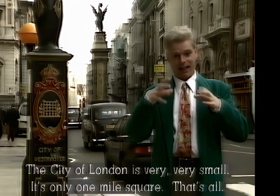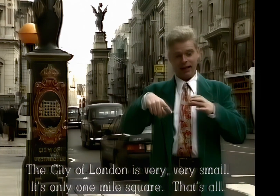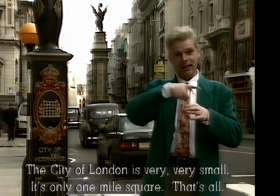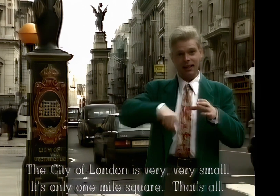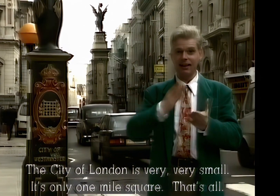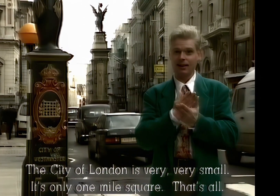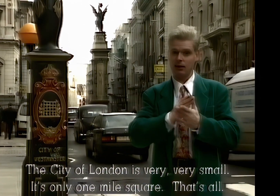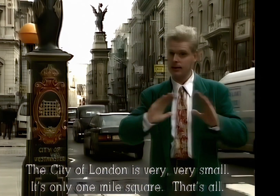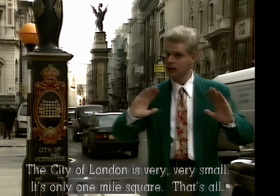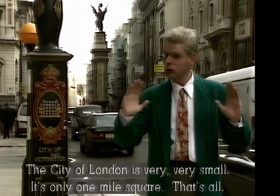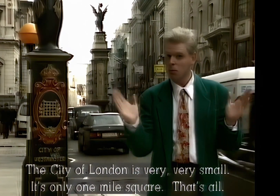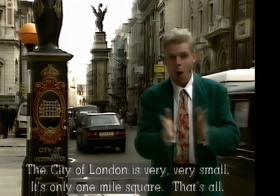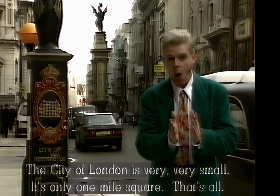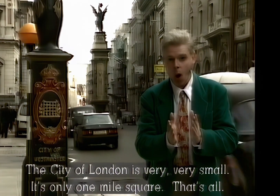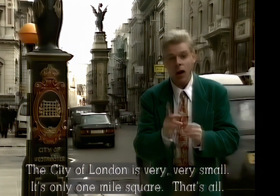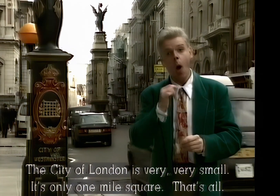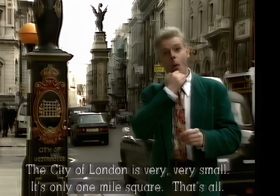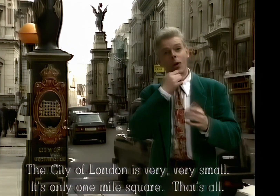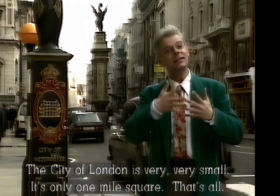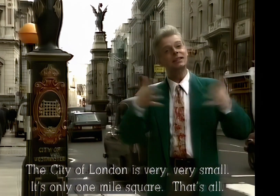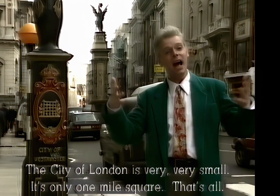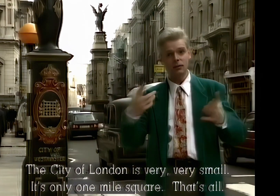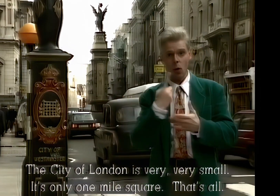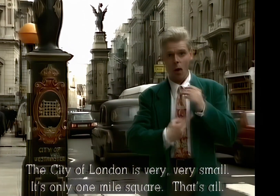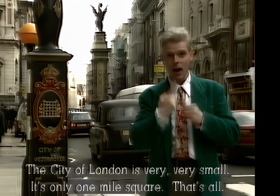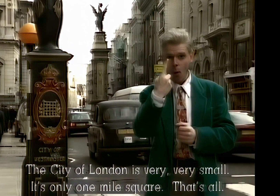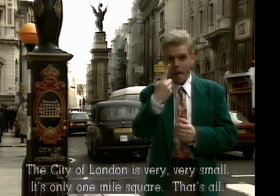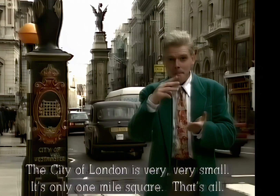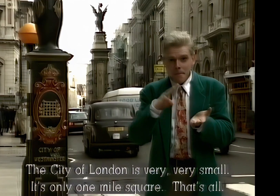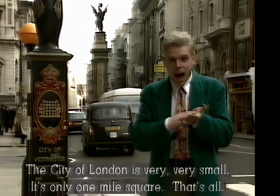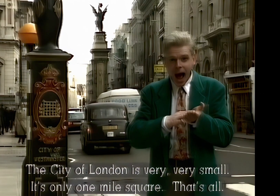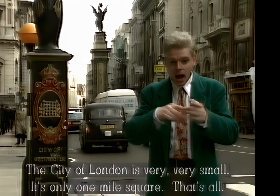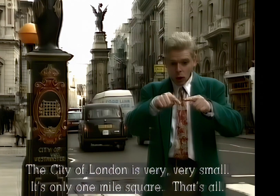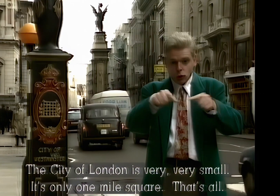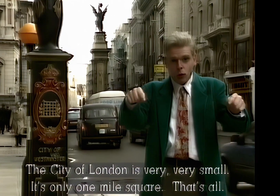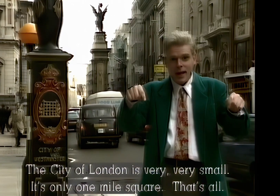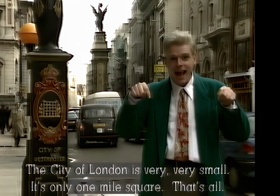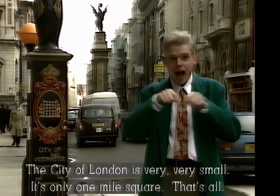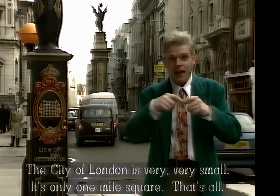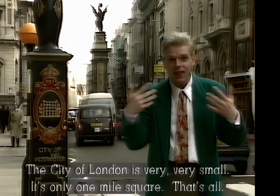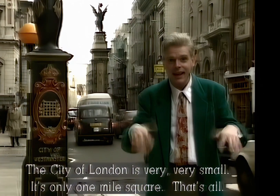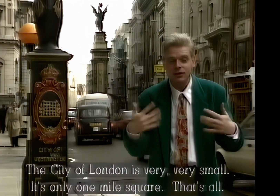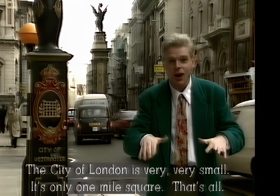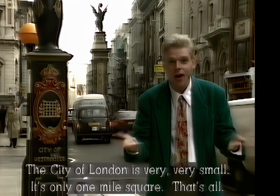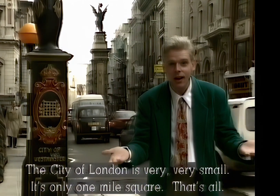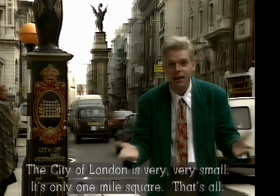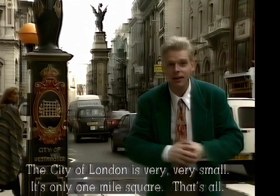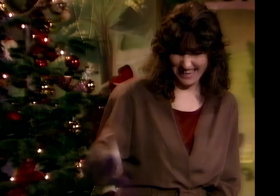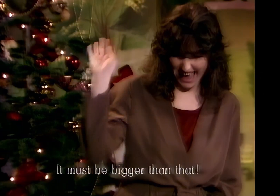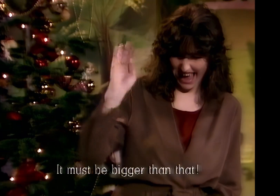The City of London is very, very small, in fact. It's only 1 mile square. That's all.